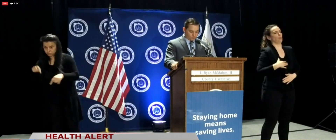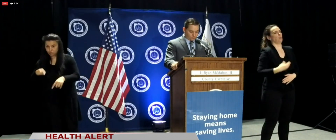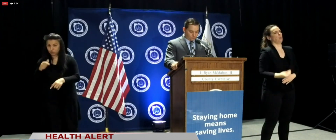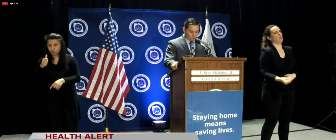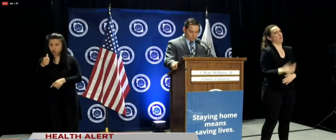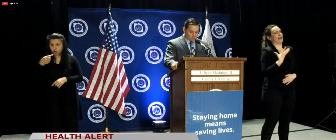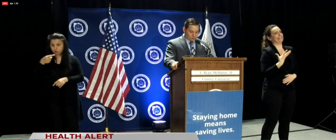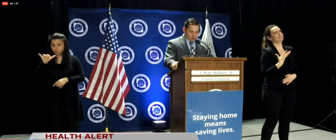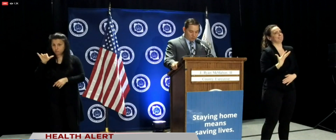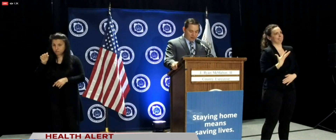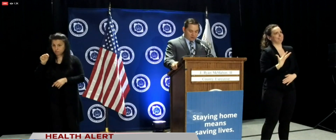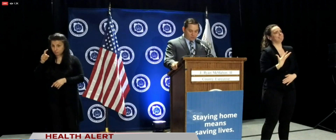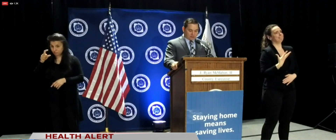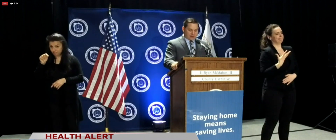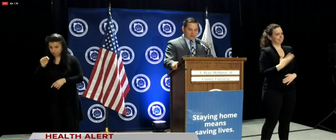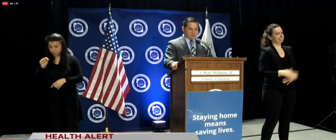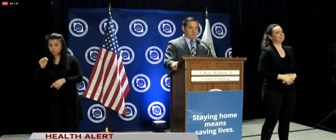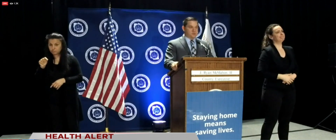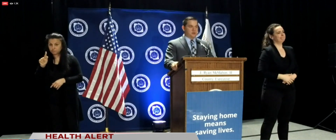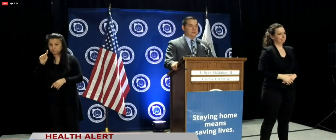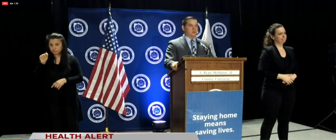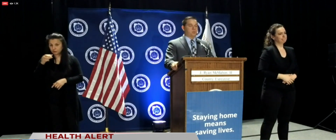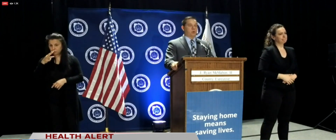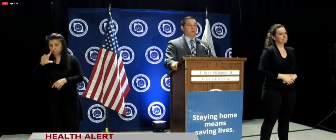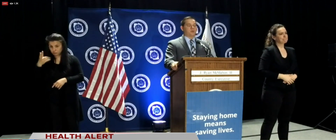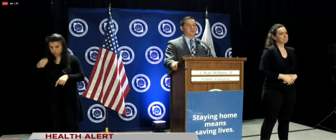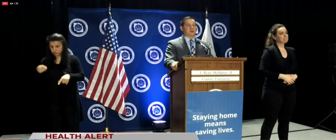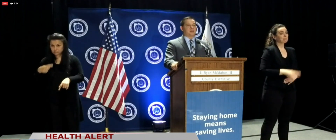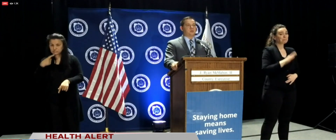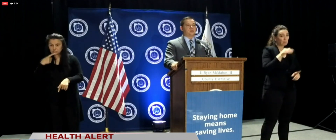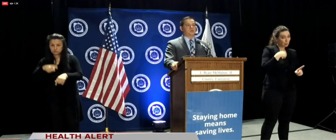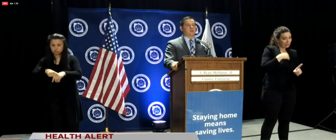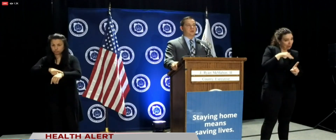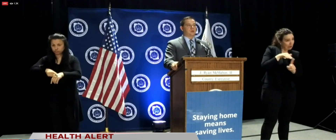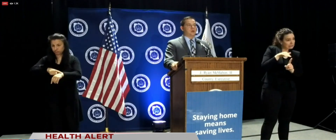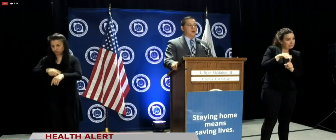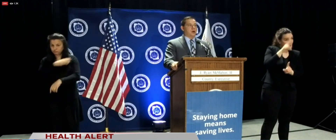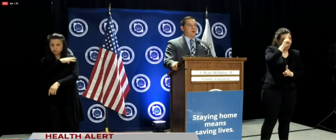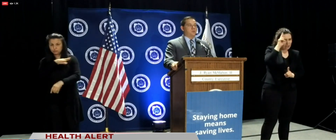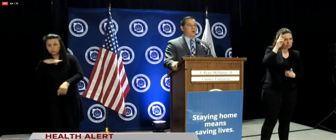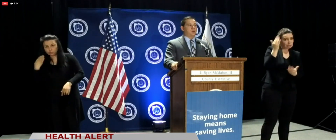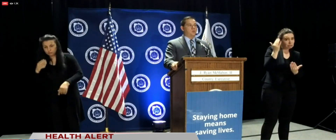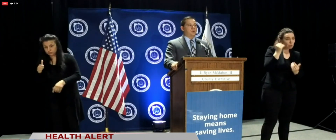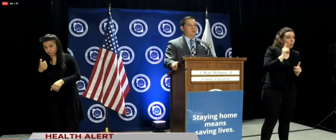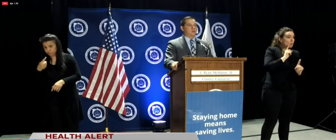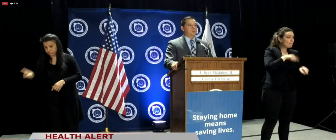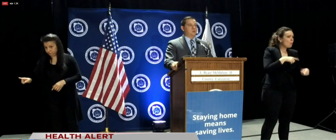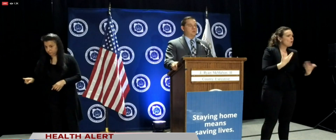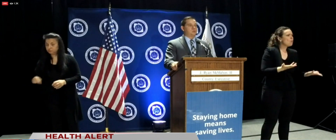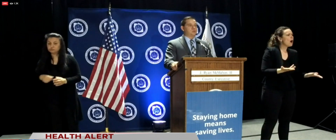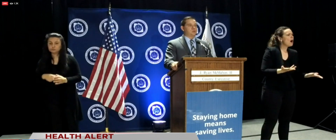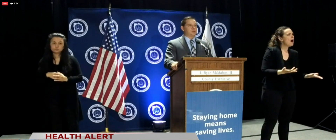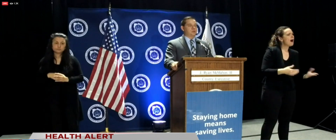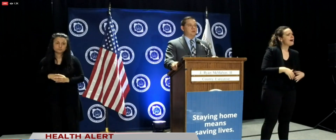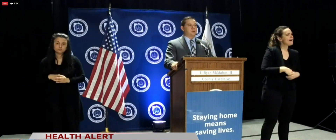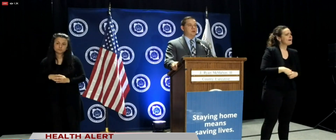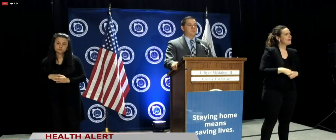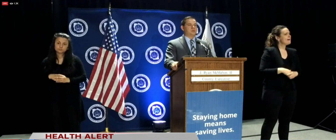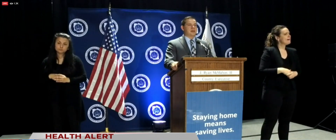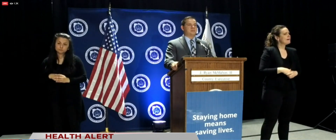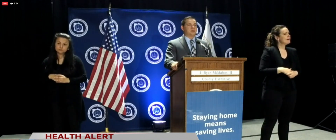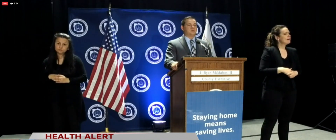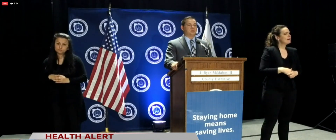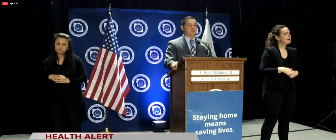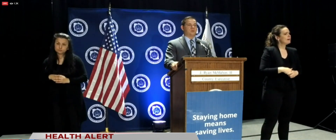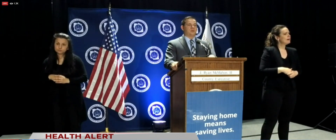A reminder about the hospitals and our daily reporting, we just kind of alluded to it. but we don't just, the